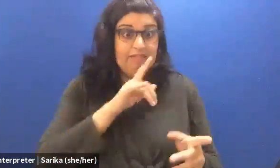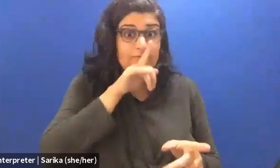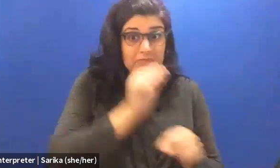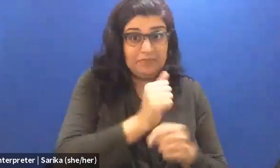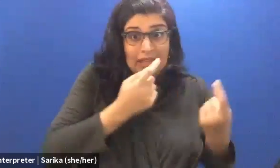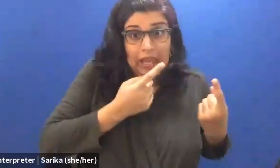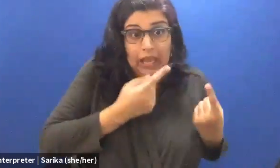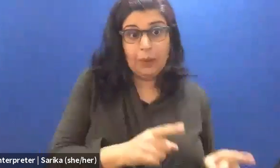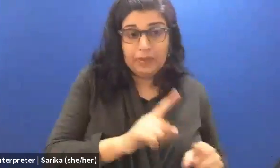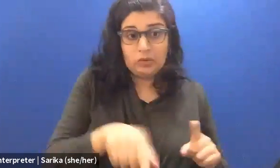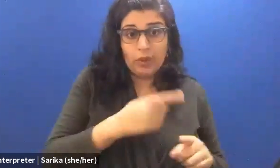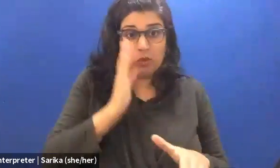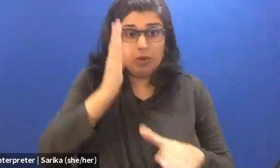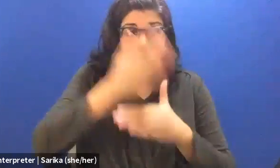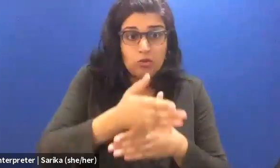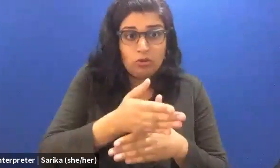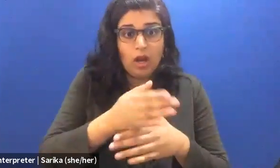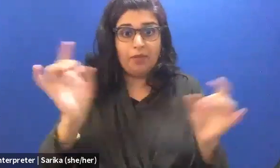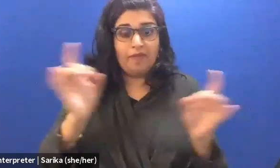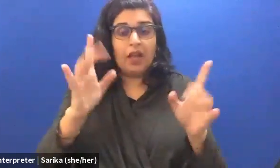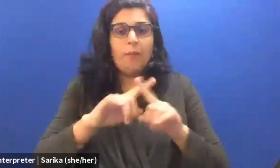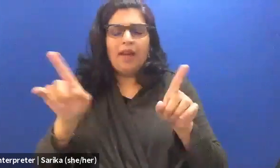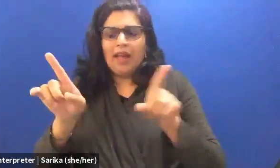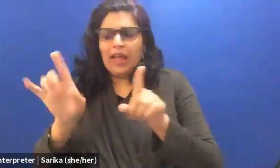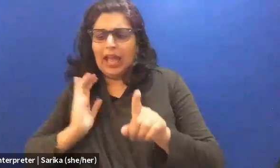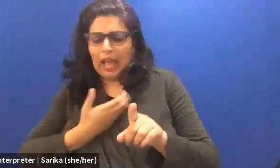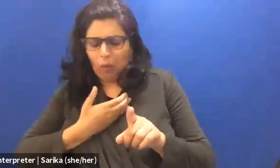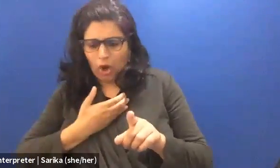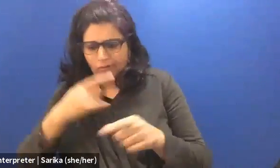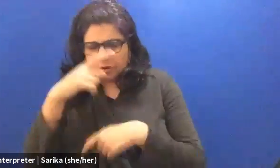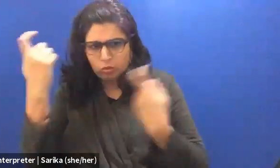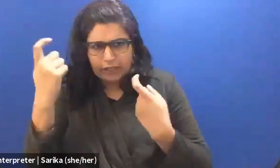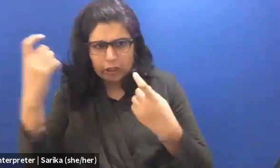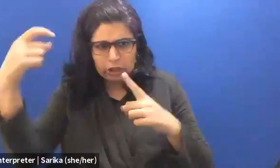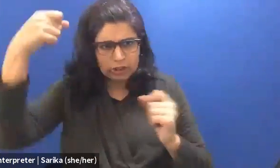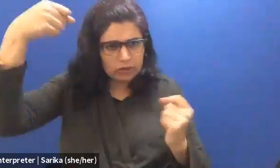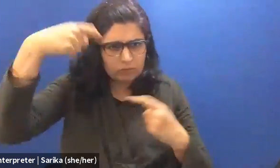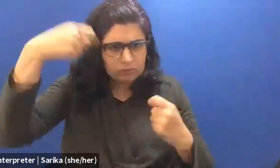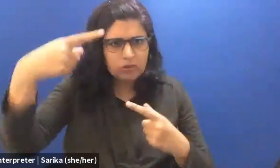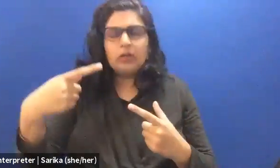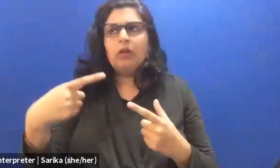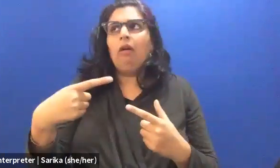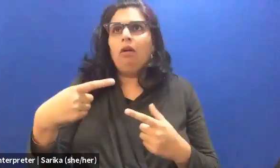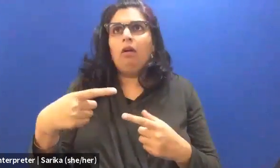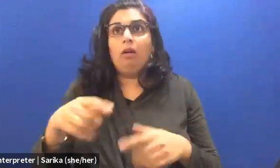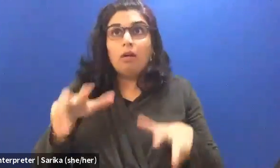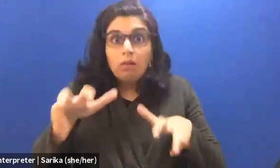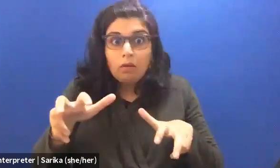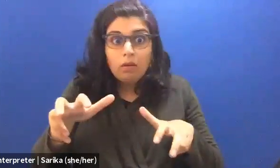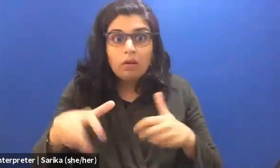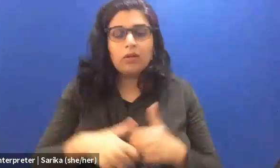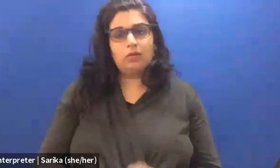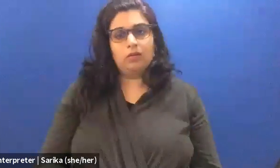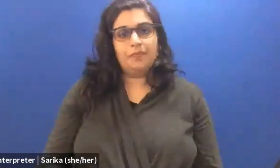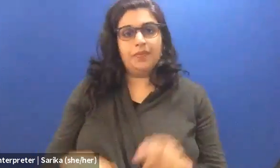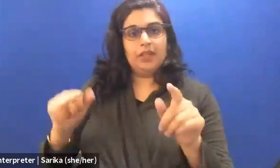interrupt violence, but our own sort of triggers through that as well.